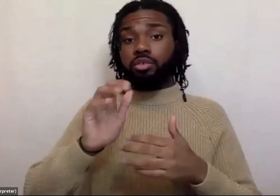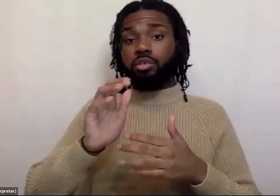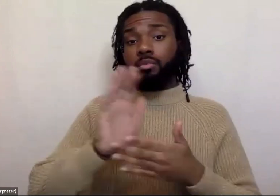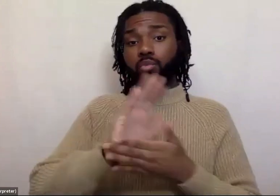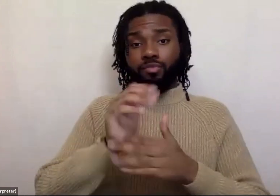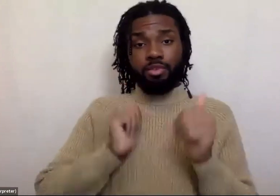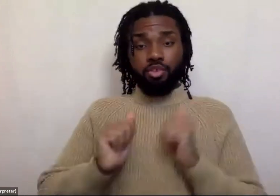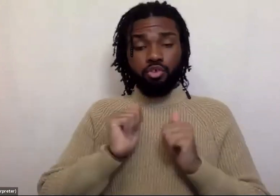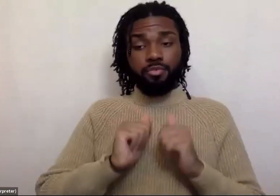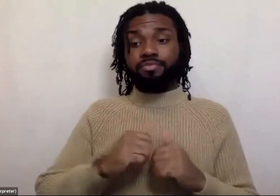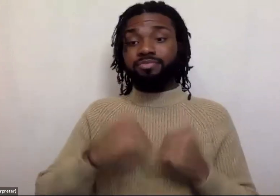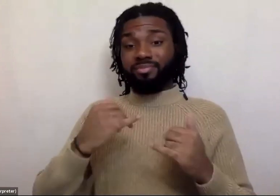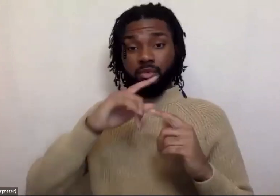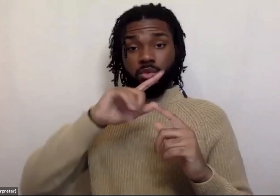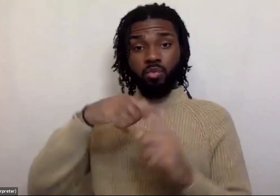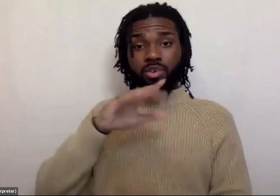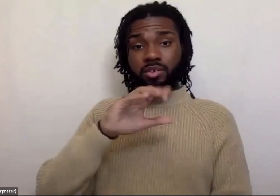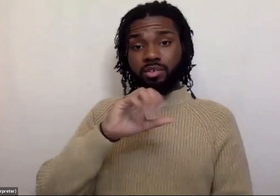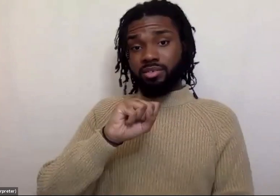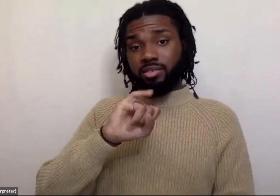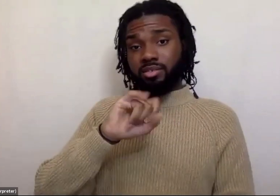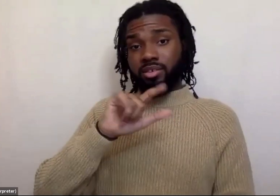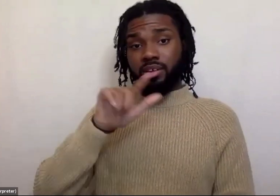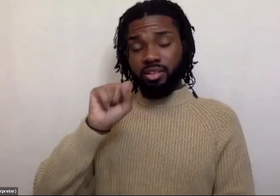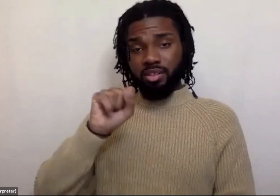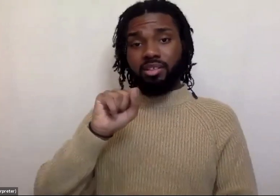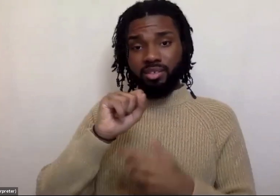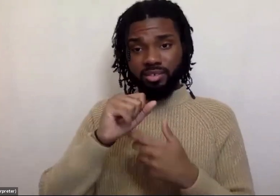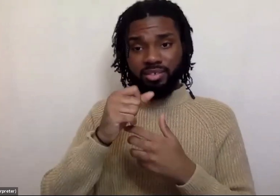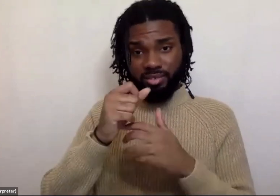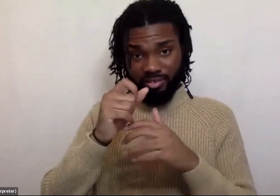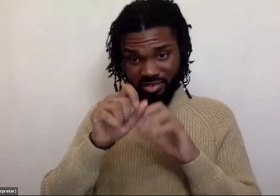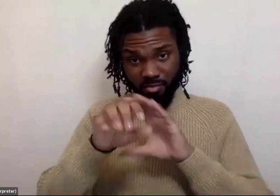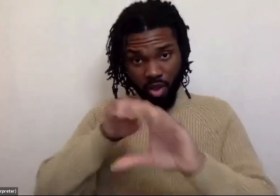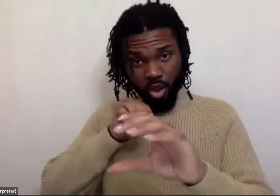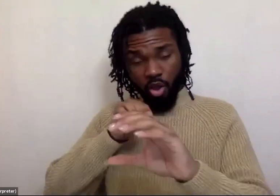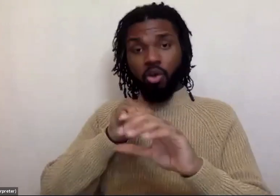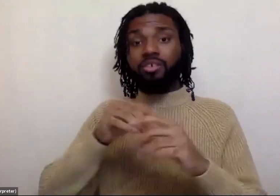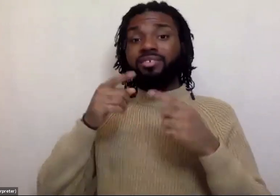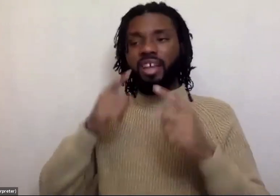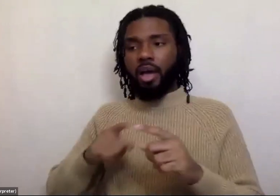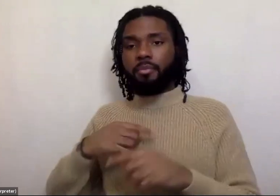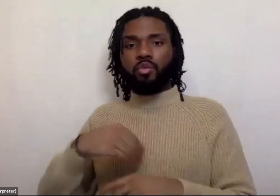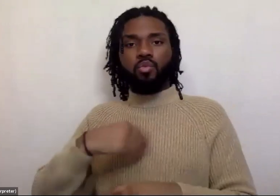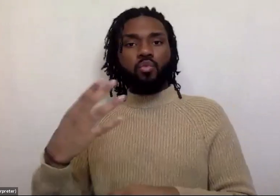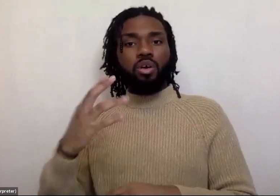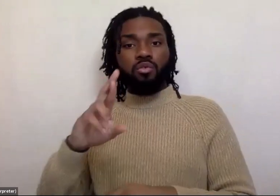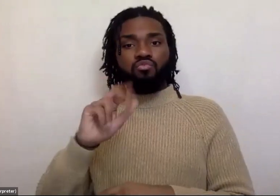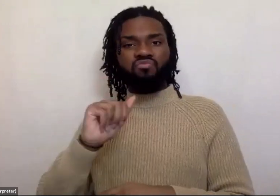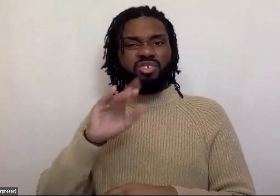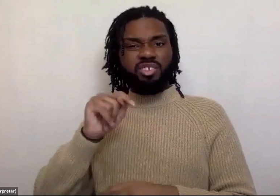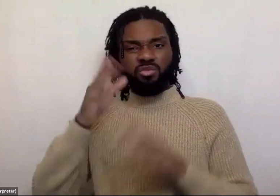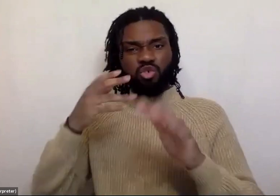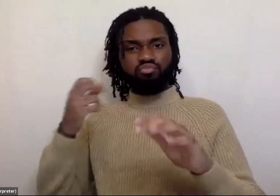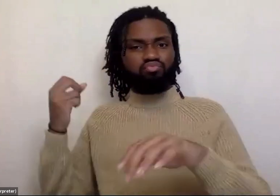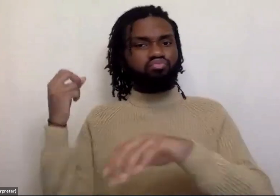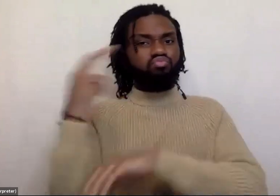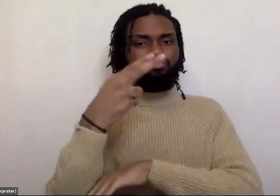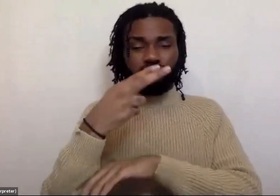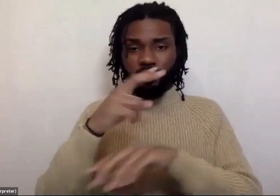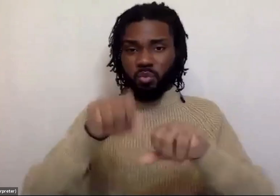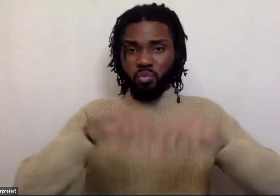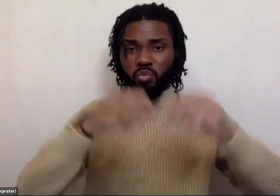comes out, one of the brothers, he sits in the car and some white racist throws a rock through the window and